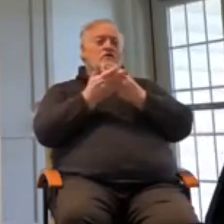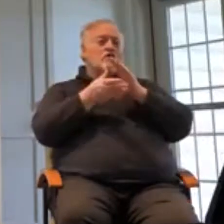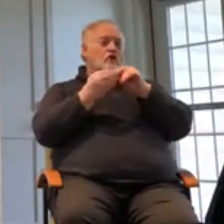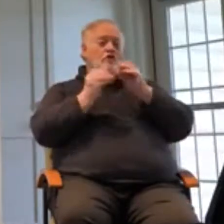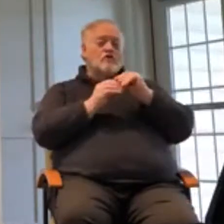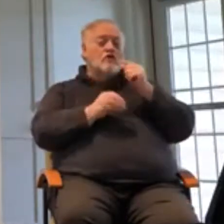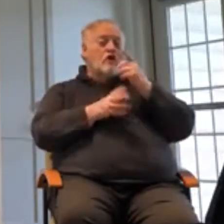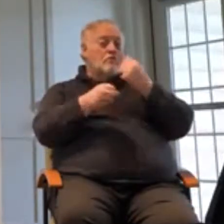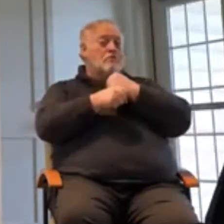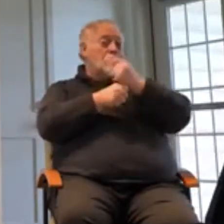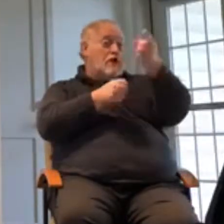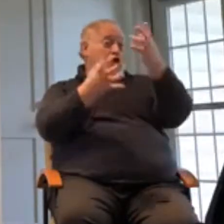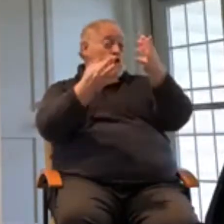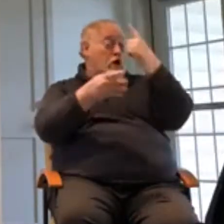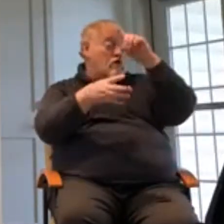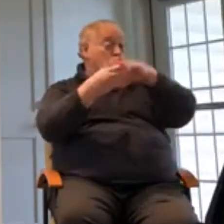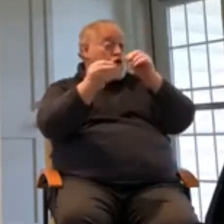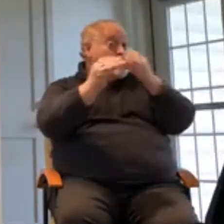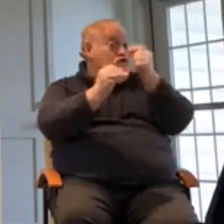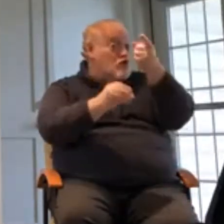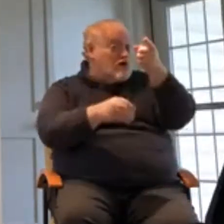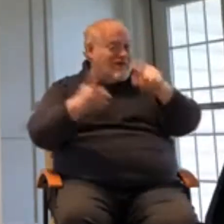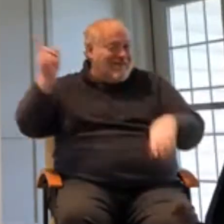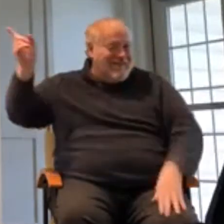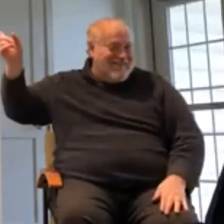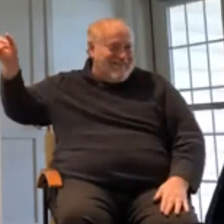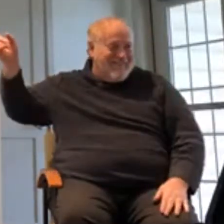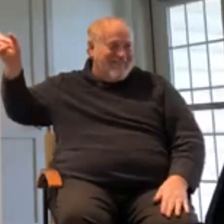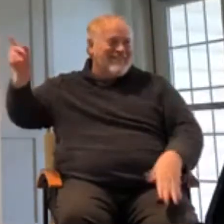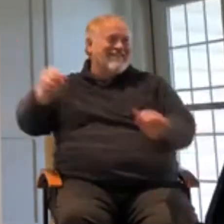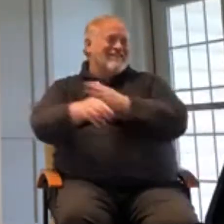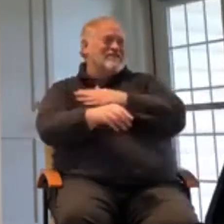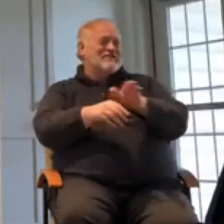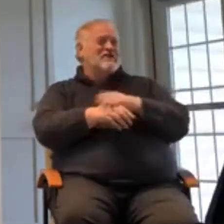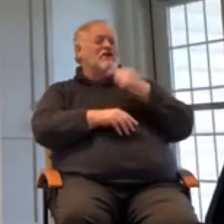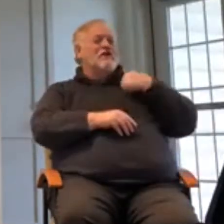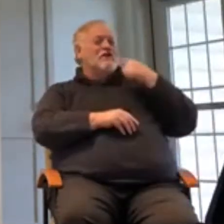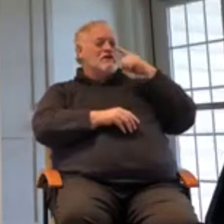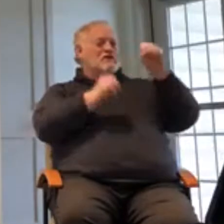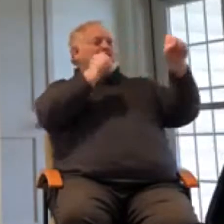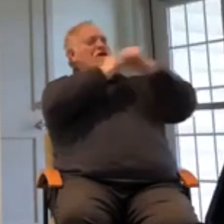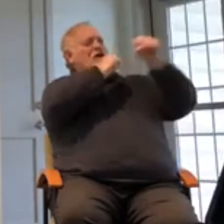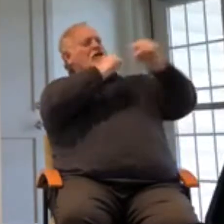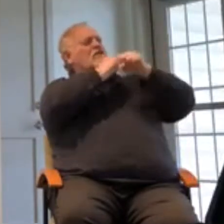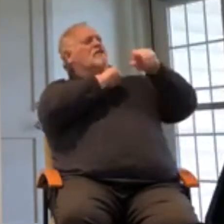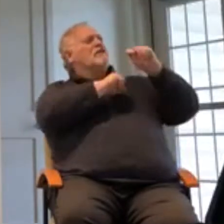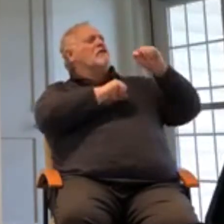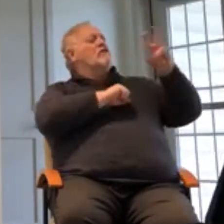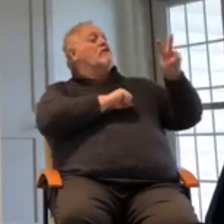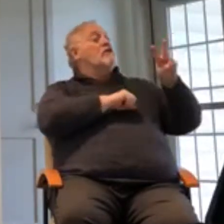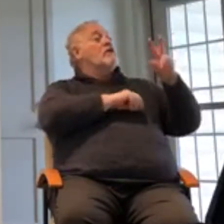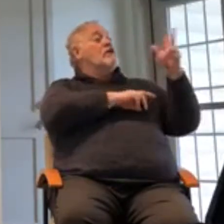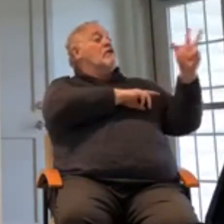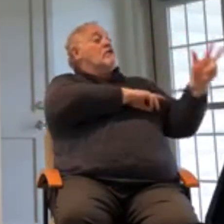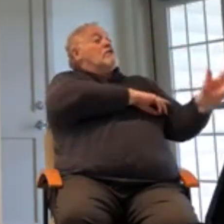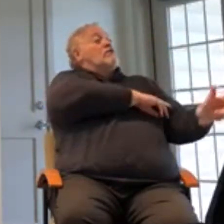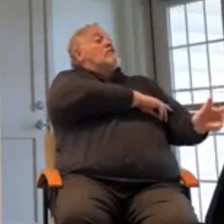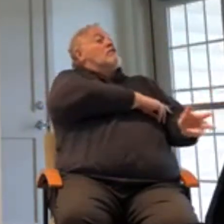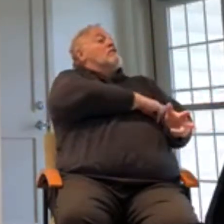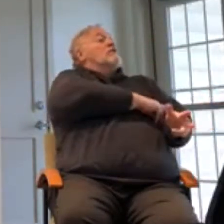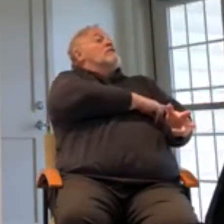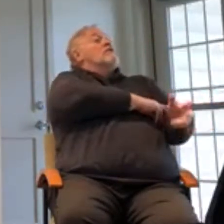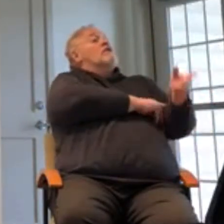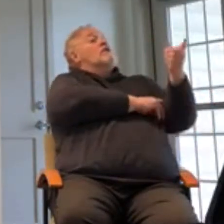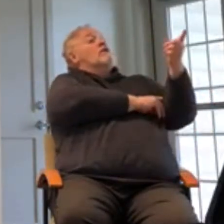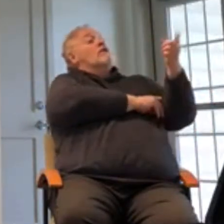wait. And it's kind of like, you know, when you see a commercial, 3 o'clock in the morning, we just got finished talking about not eating